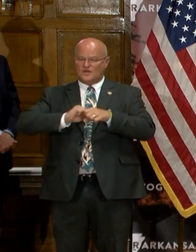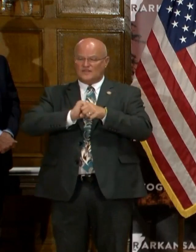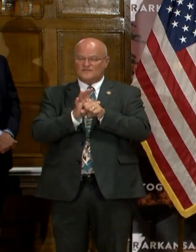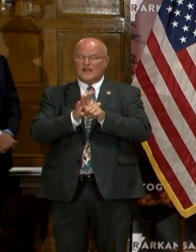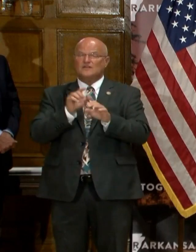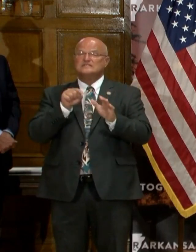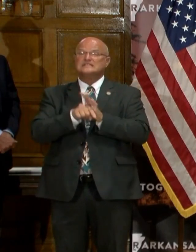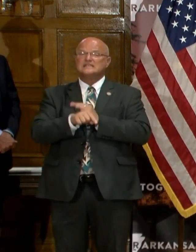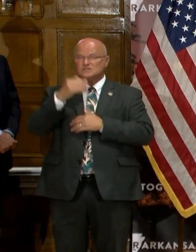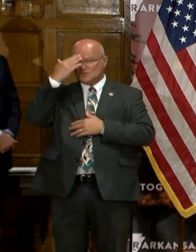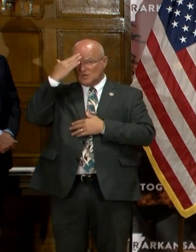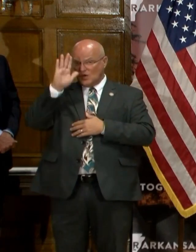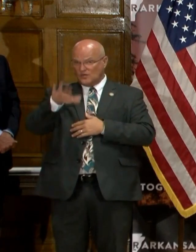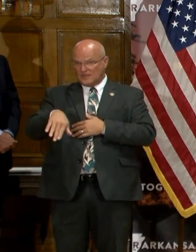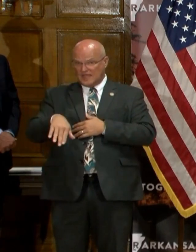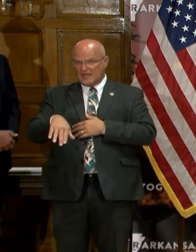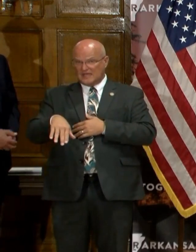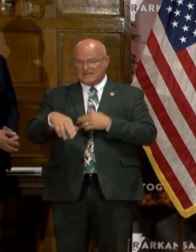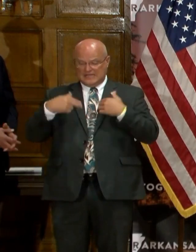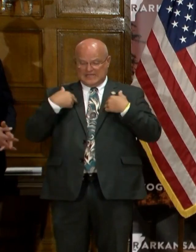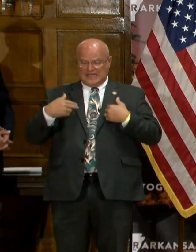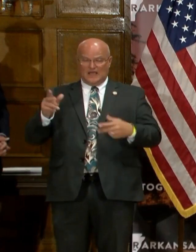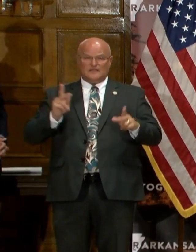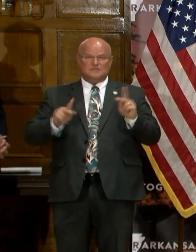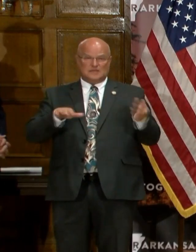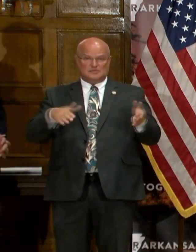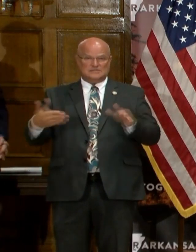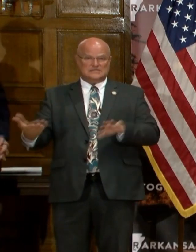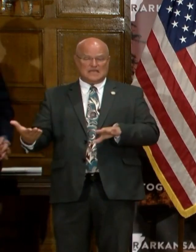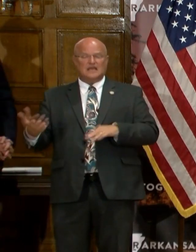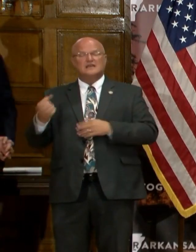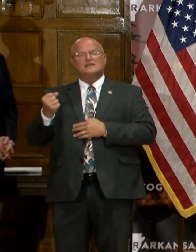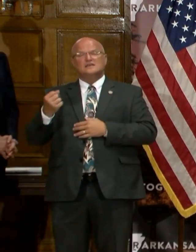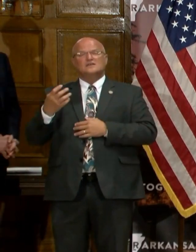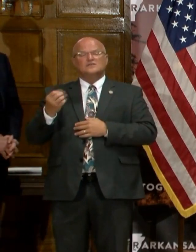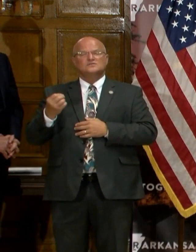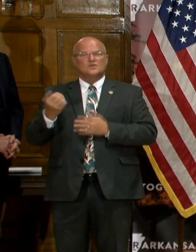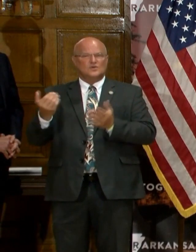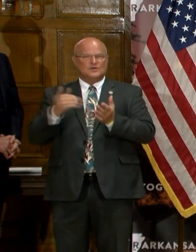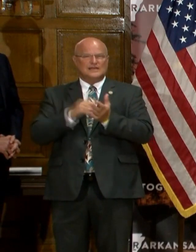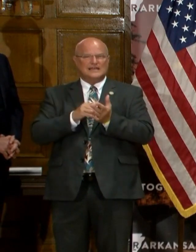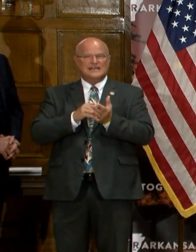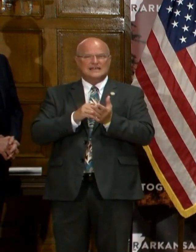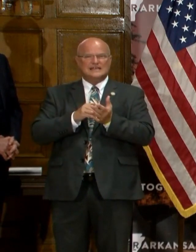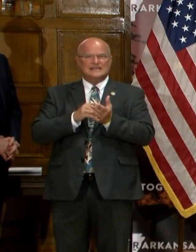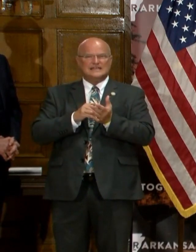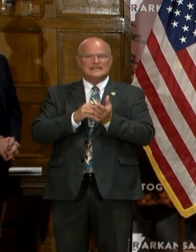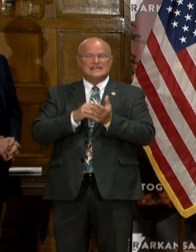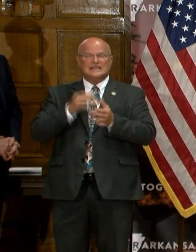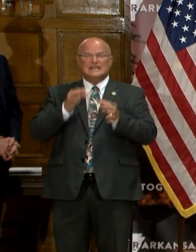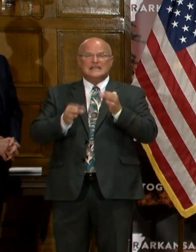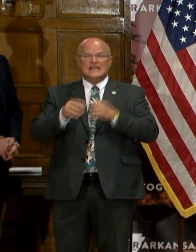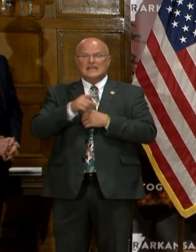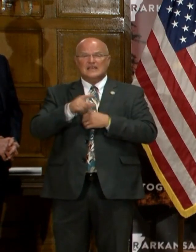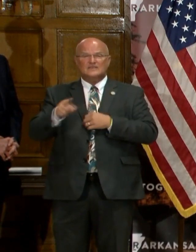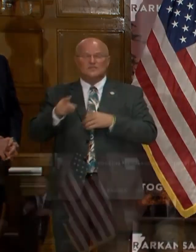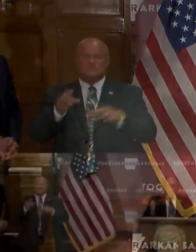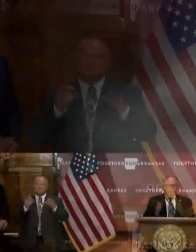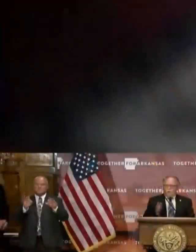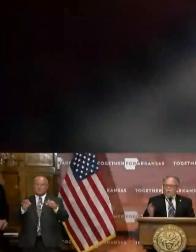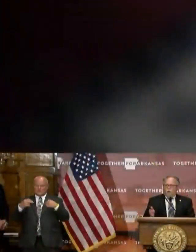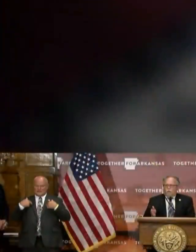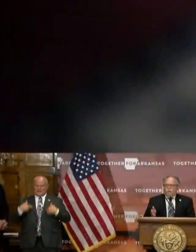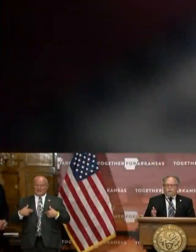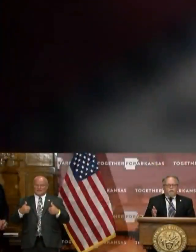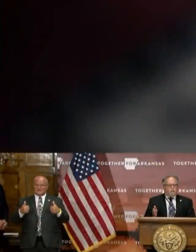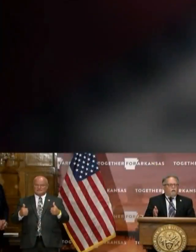kill, we know that, healthy individuals. So again, if you are perfectly healthy with